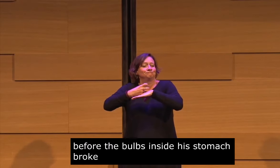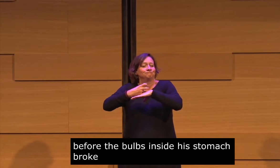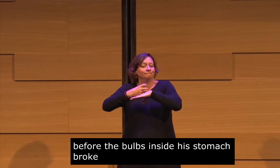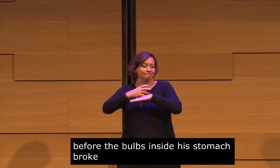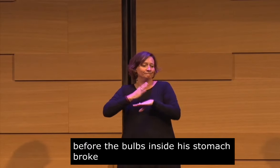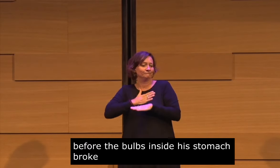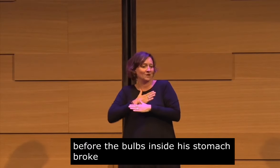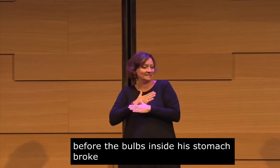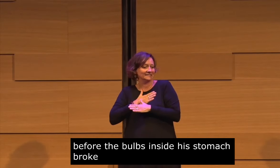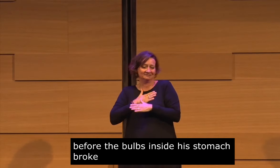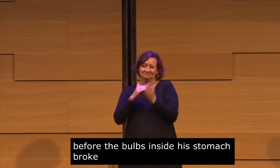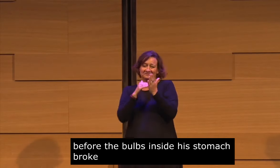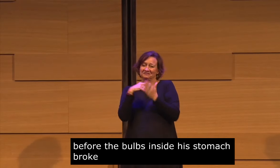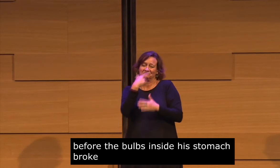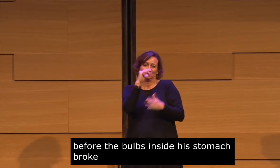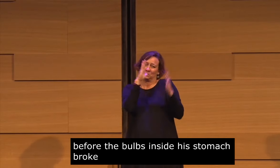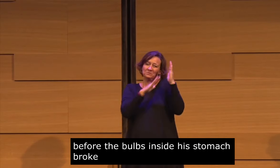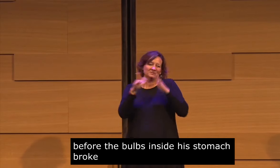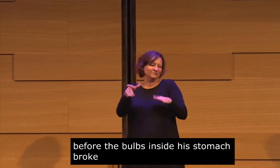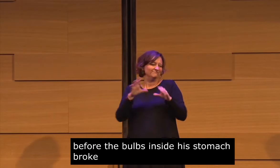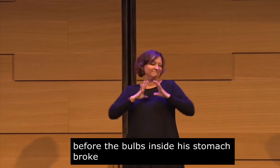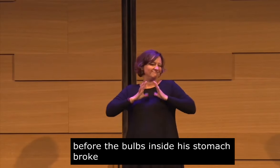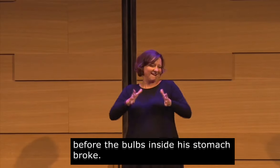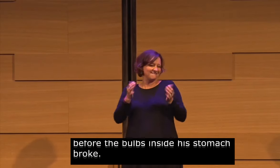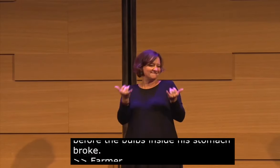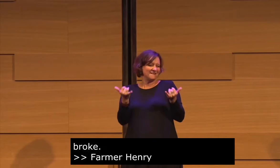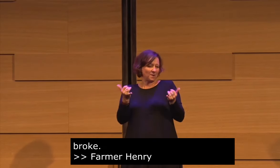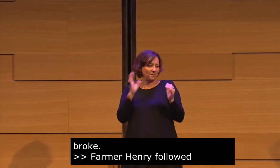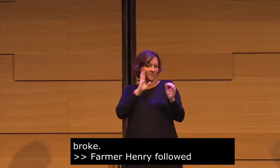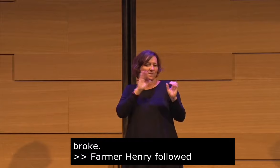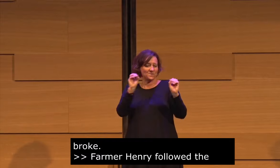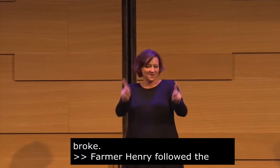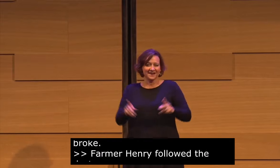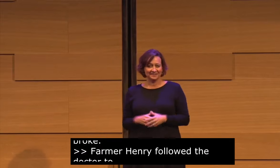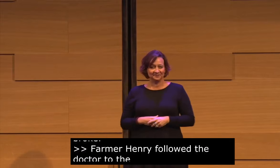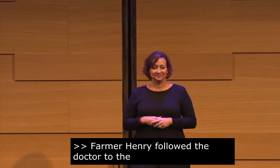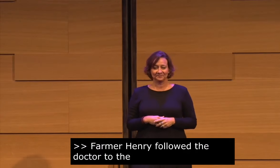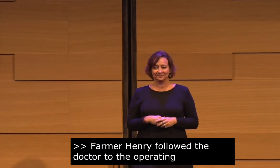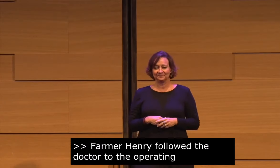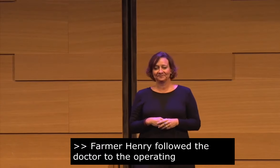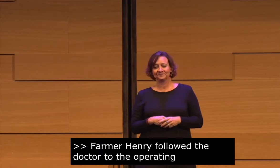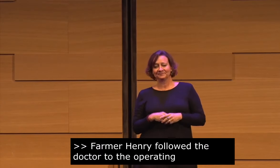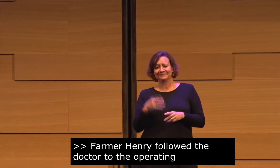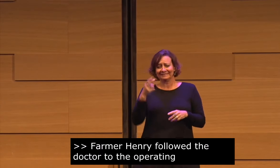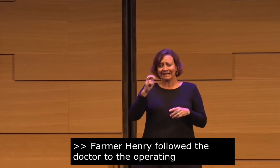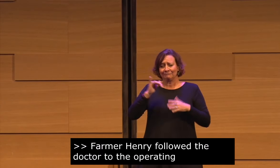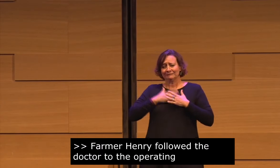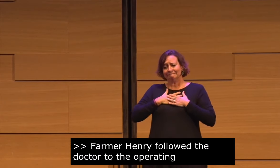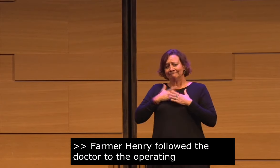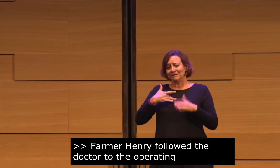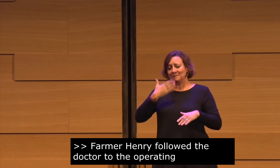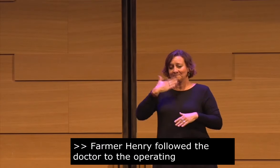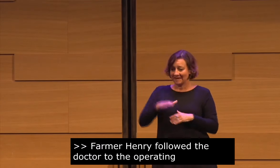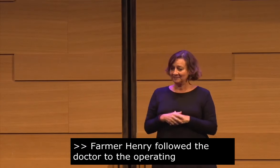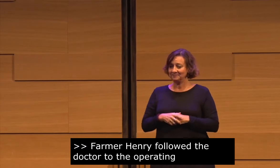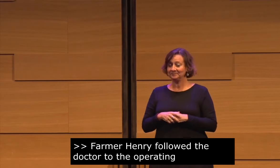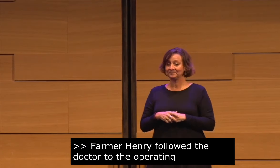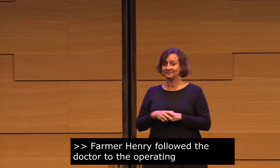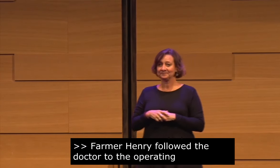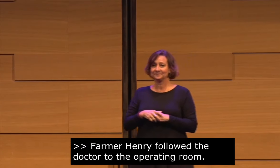Farmer Henry followed the doctor to the recovery room. There was Jake, lying in a special incubator and hooked up on machines. Farmer Henry was